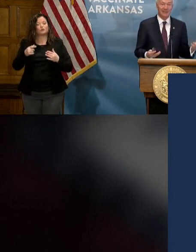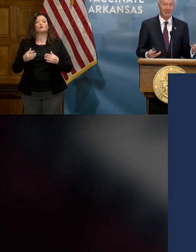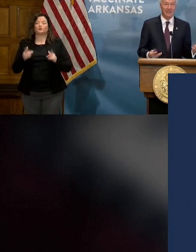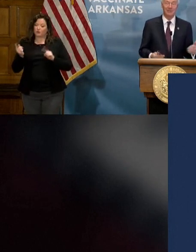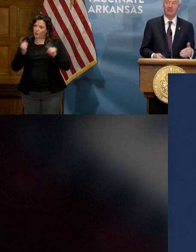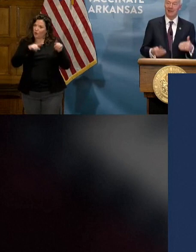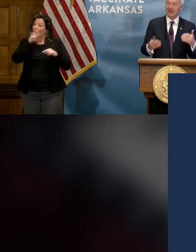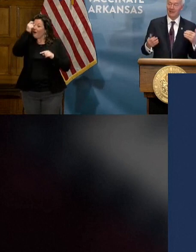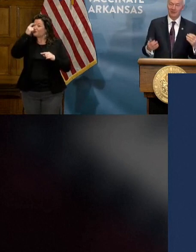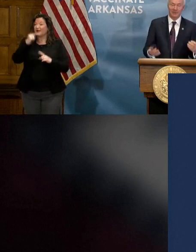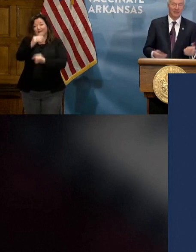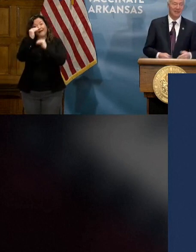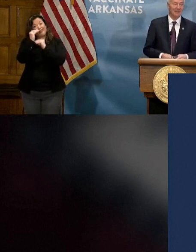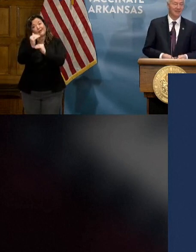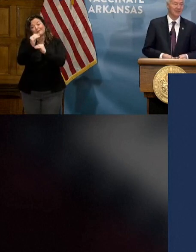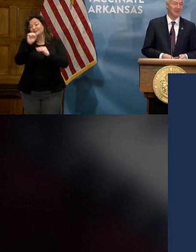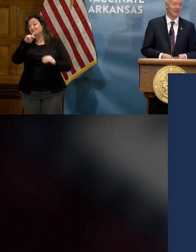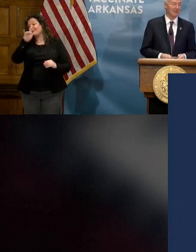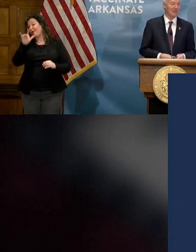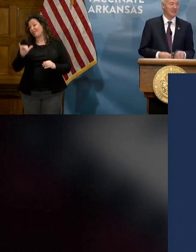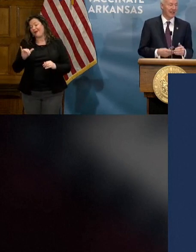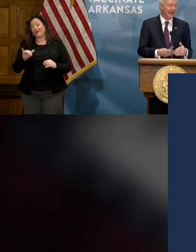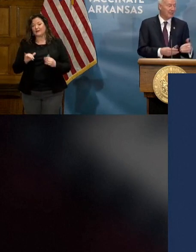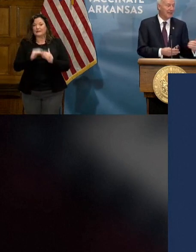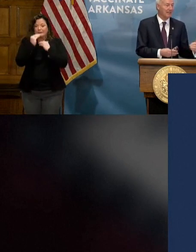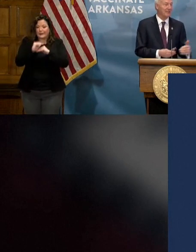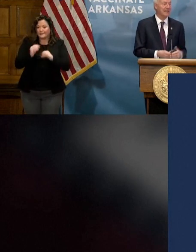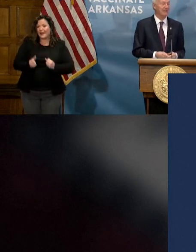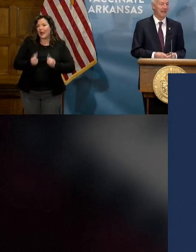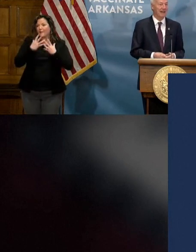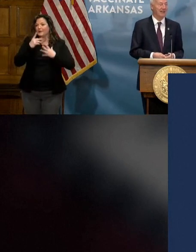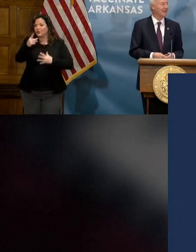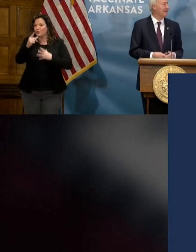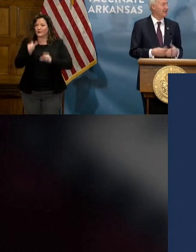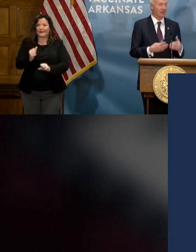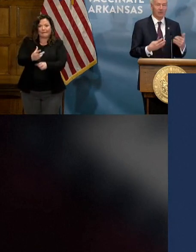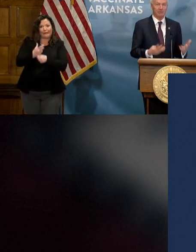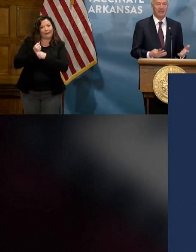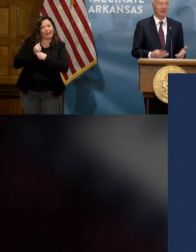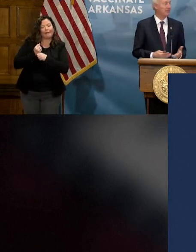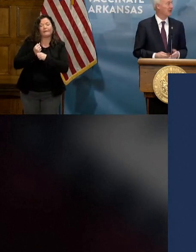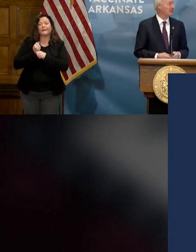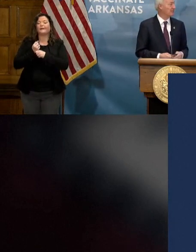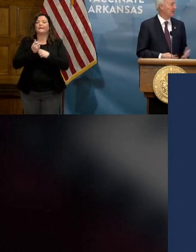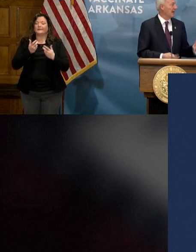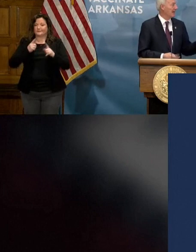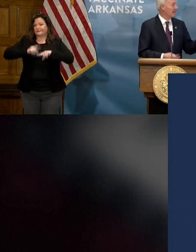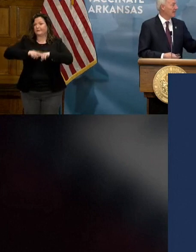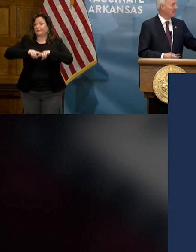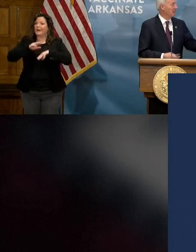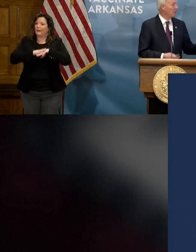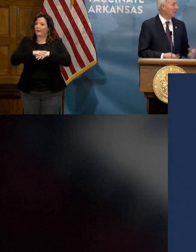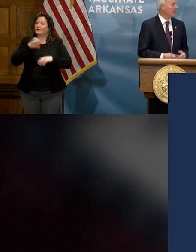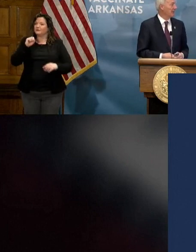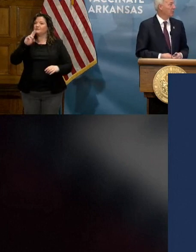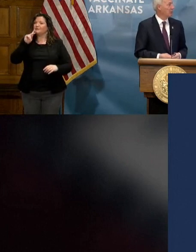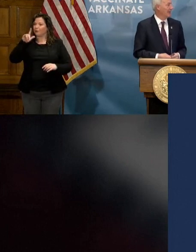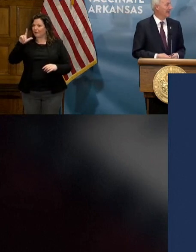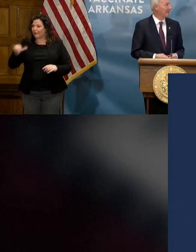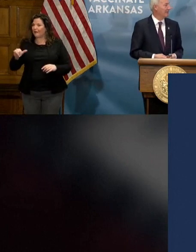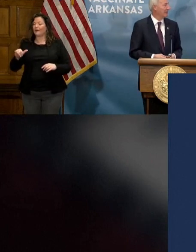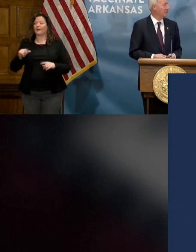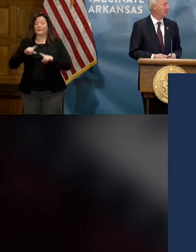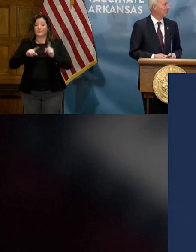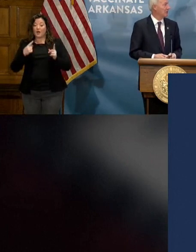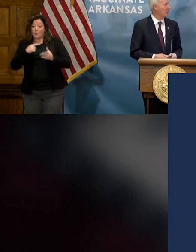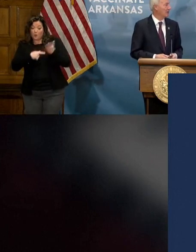be a limited supply, and there's limits as to how many can be given out. It's all dependent upon supply. We want to make what we